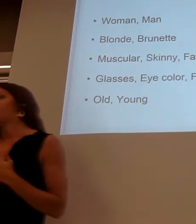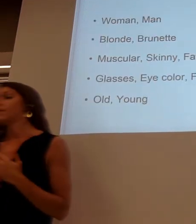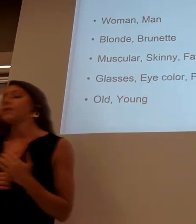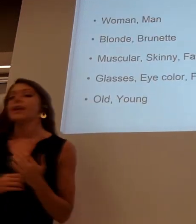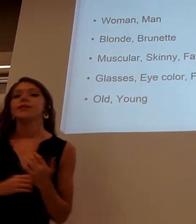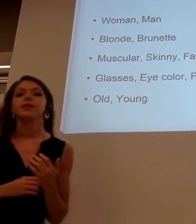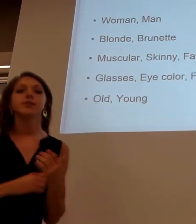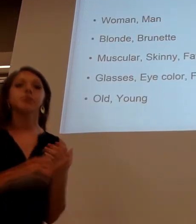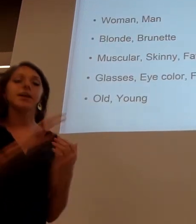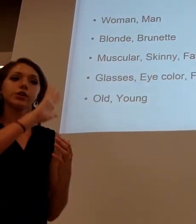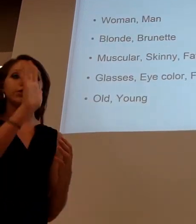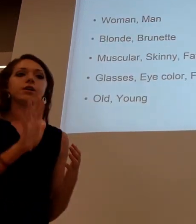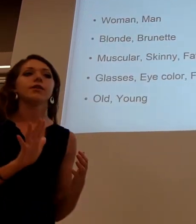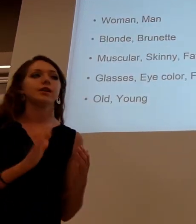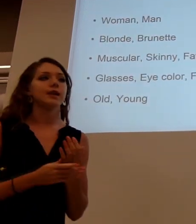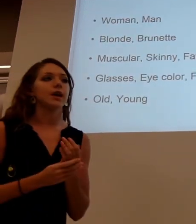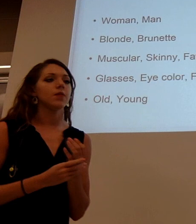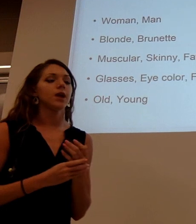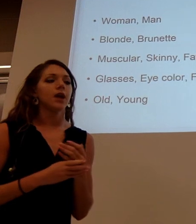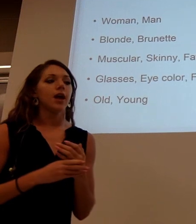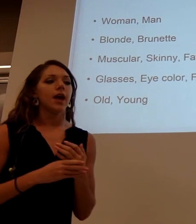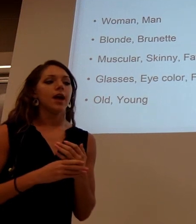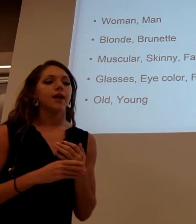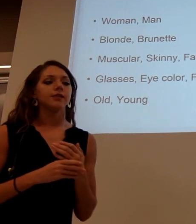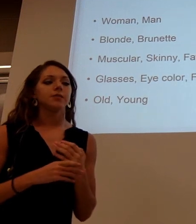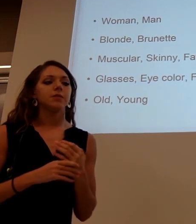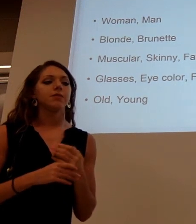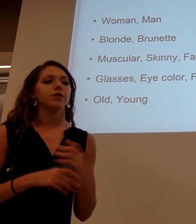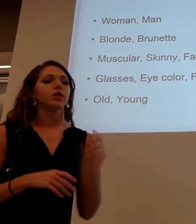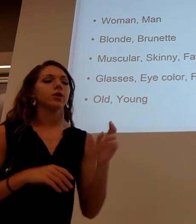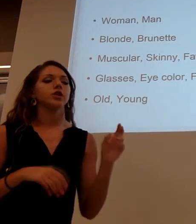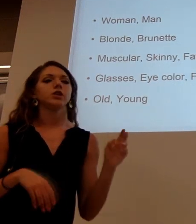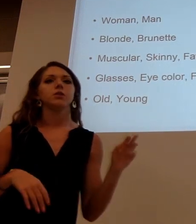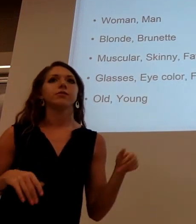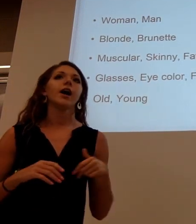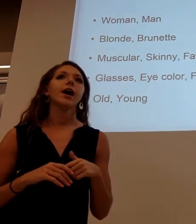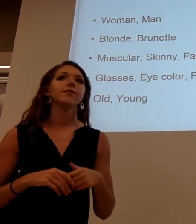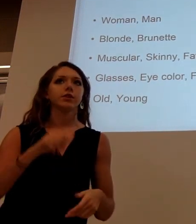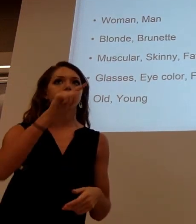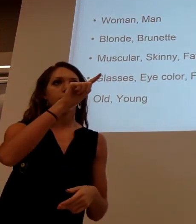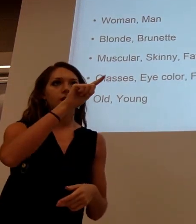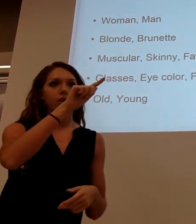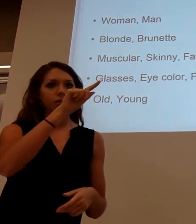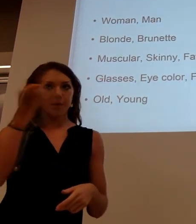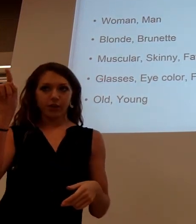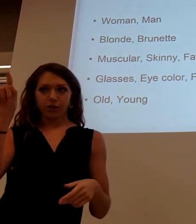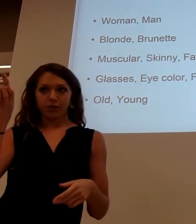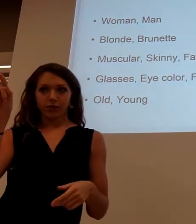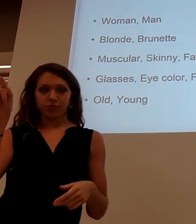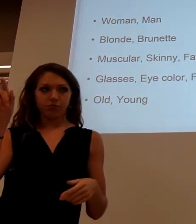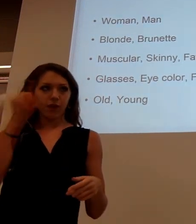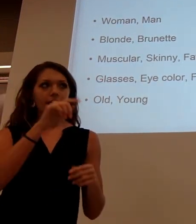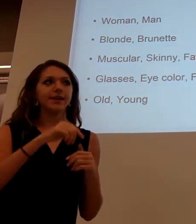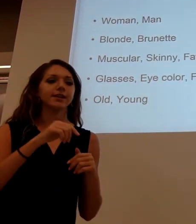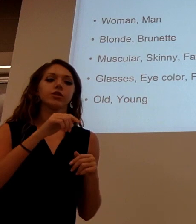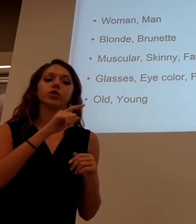And then there's pictures on the exam, and maybe for question number 5, there's 3 pictures, and he's going to